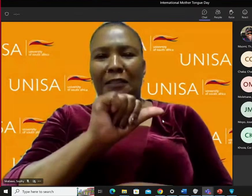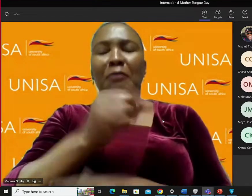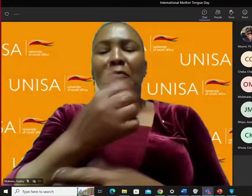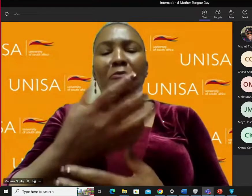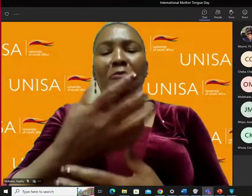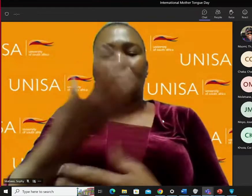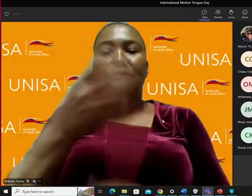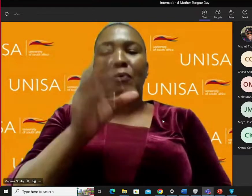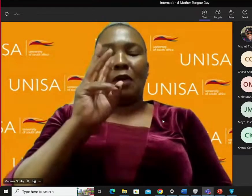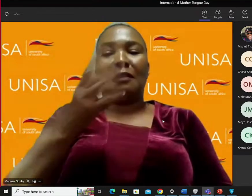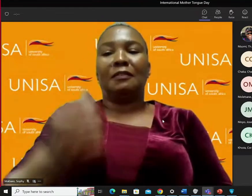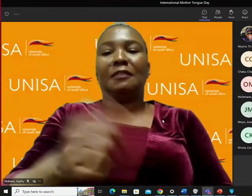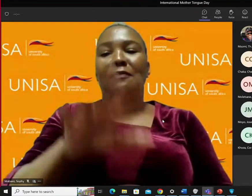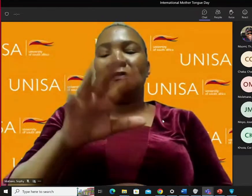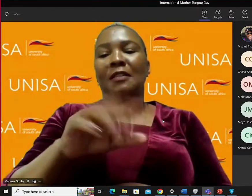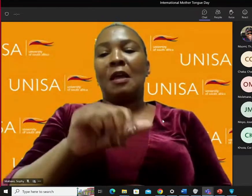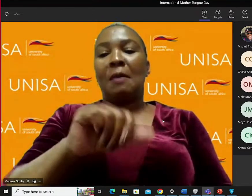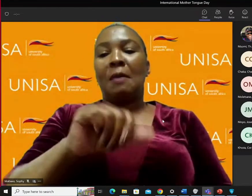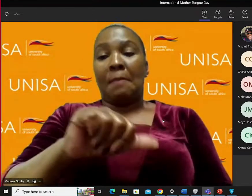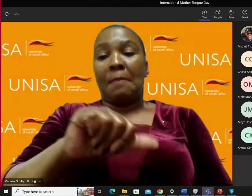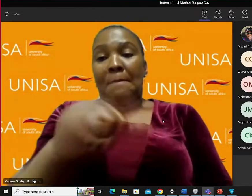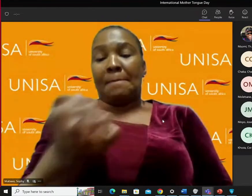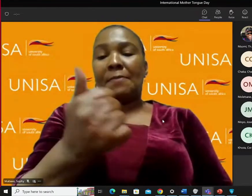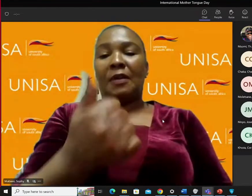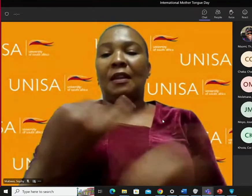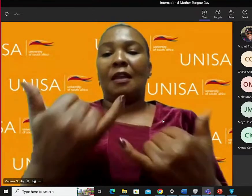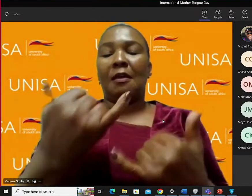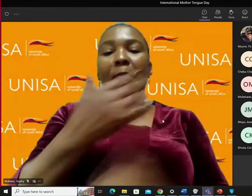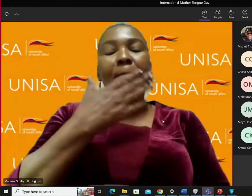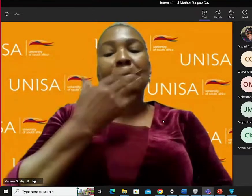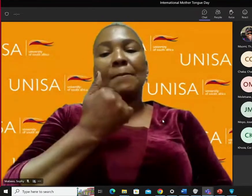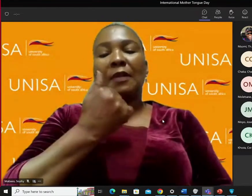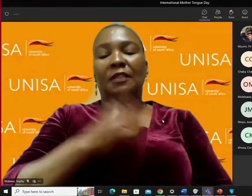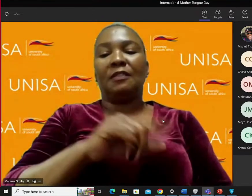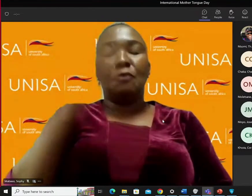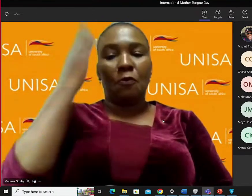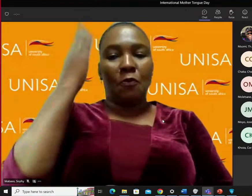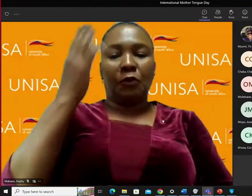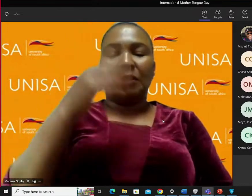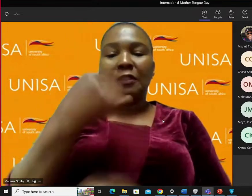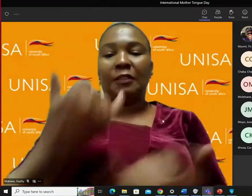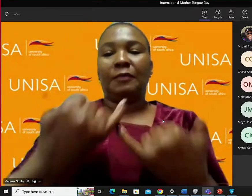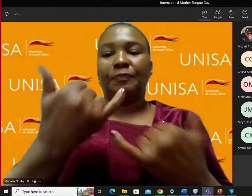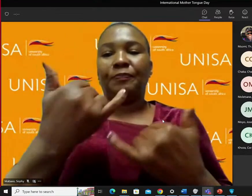be coming on. Please note that now, I